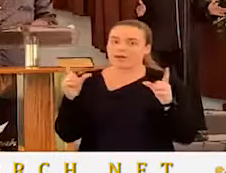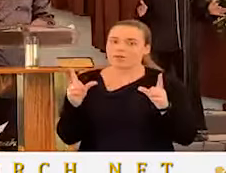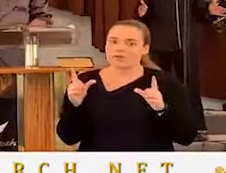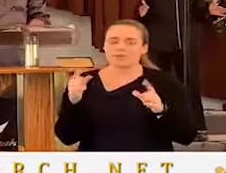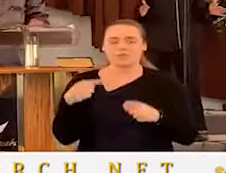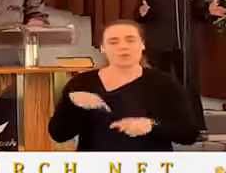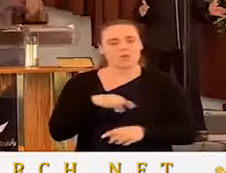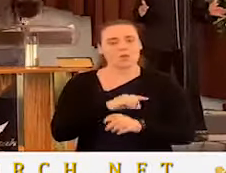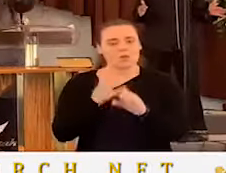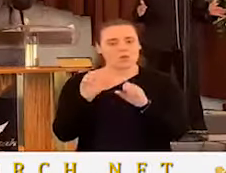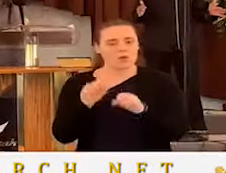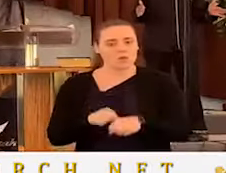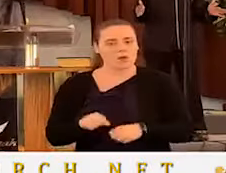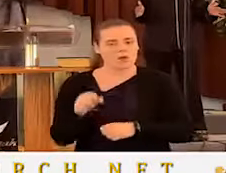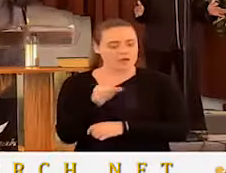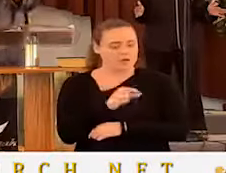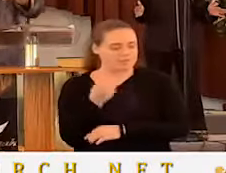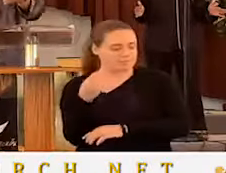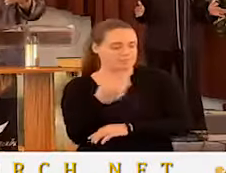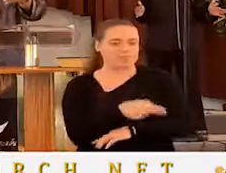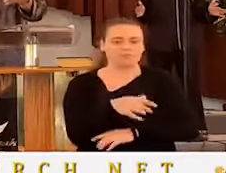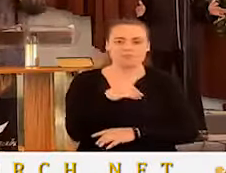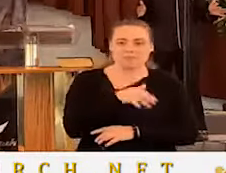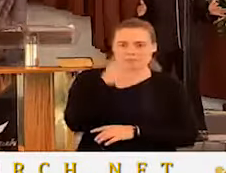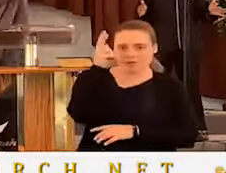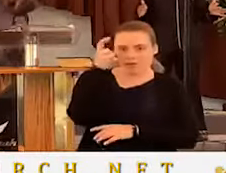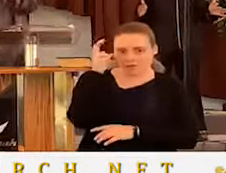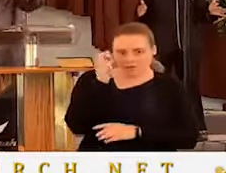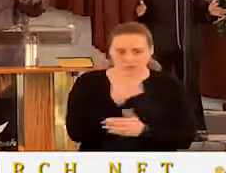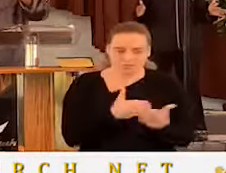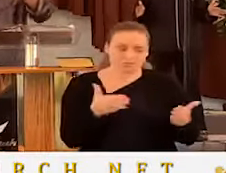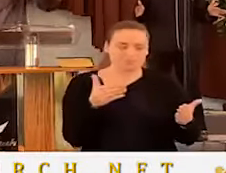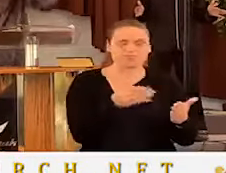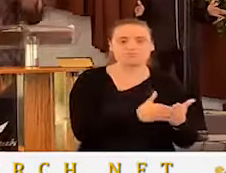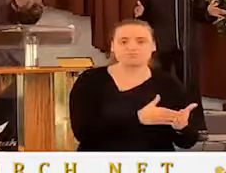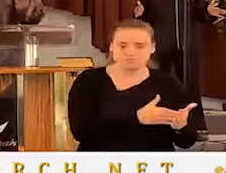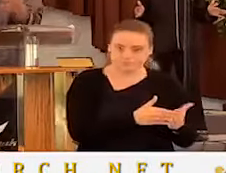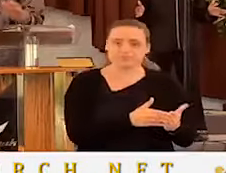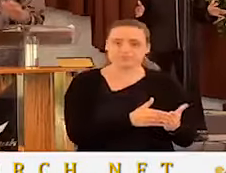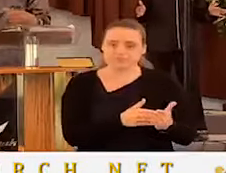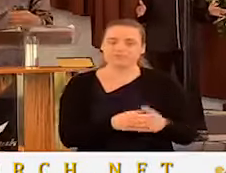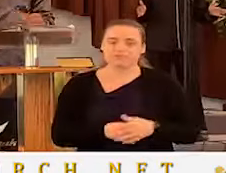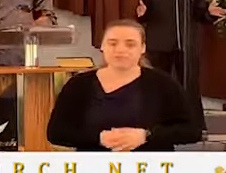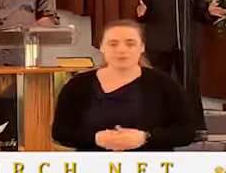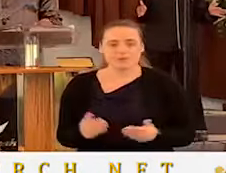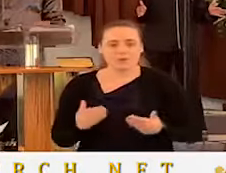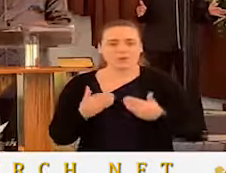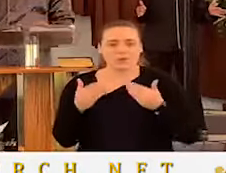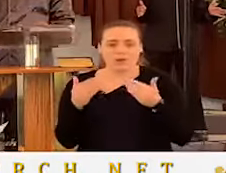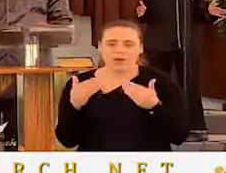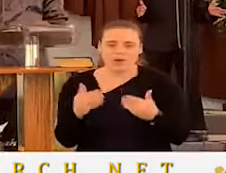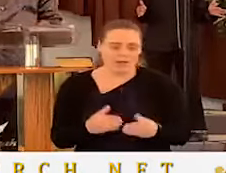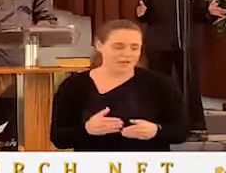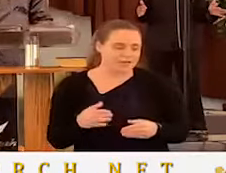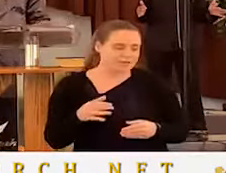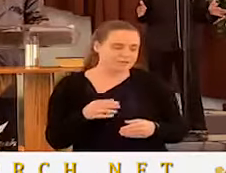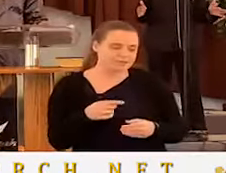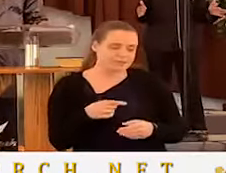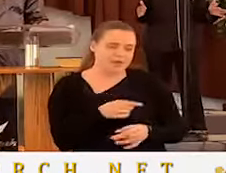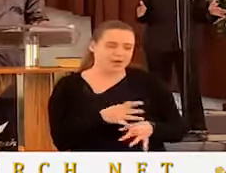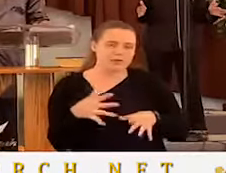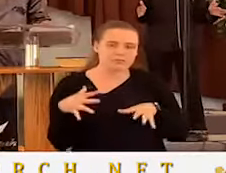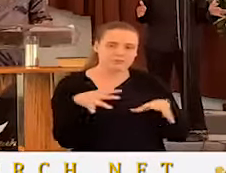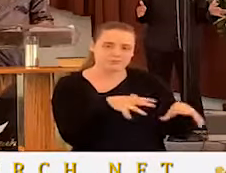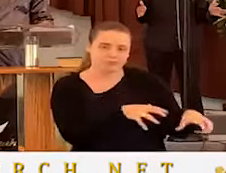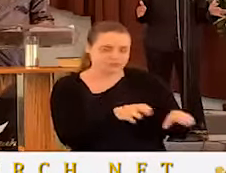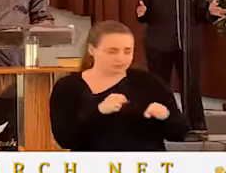the enemy has stolen. The kingdom suffered violence after violence. Take it by force in the